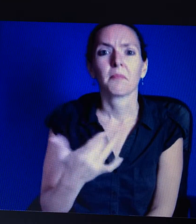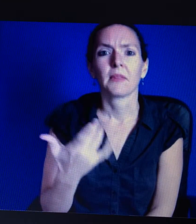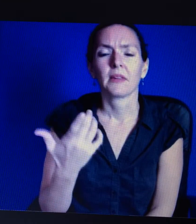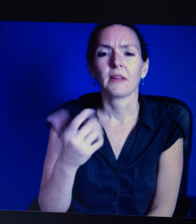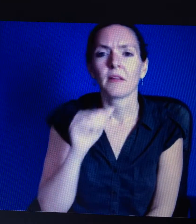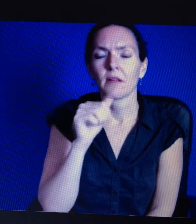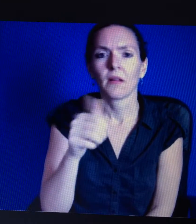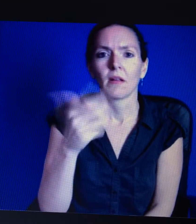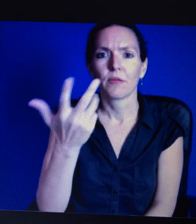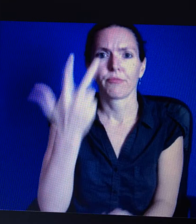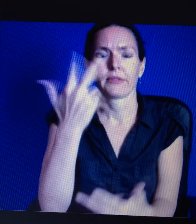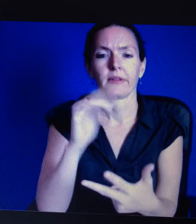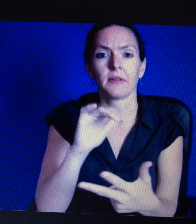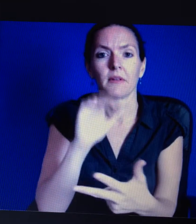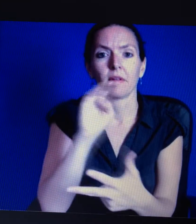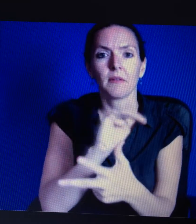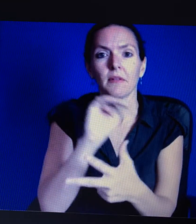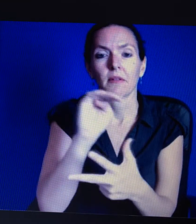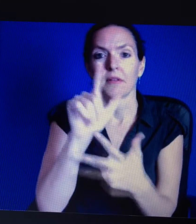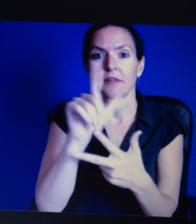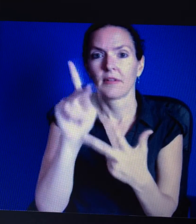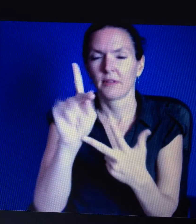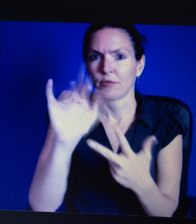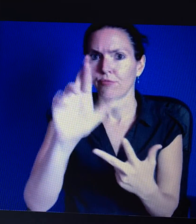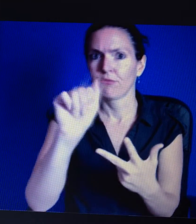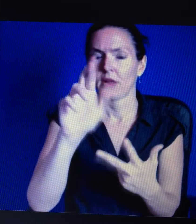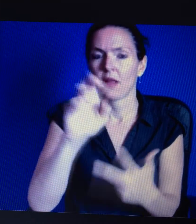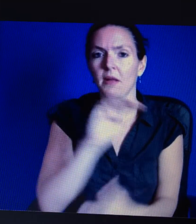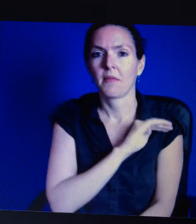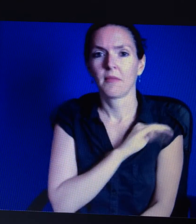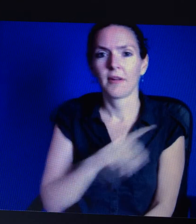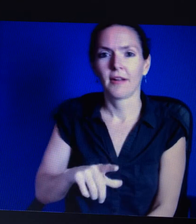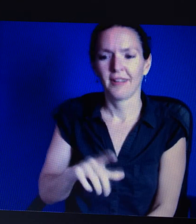But if you do it that way, there could be two movements.